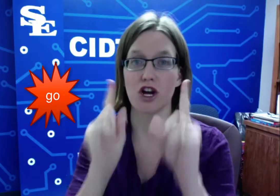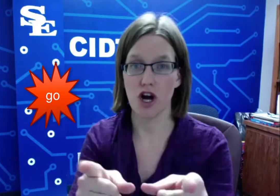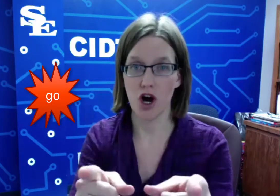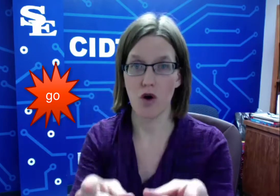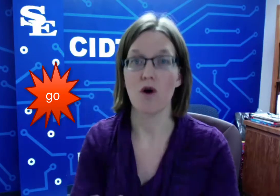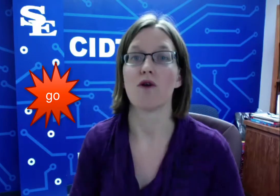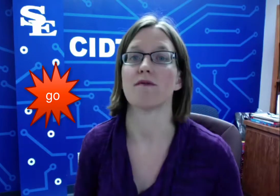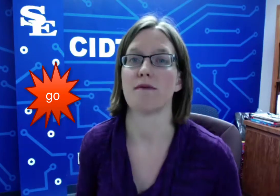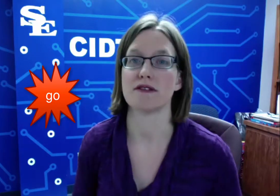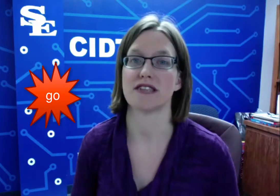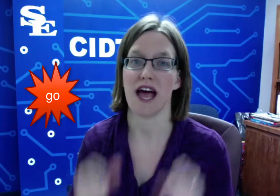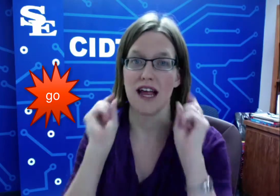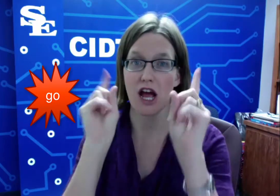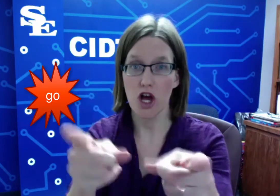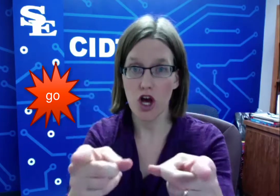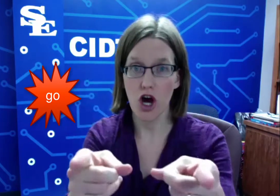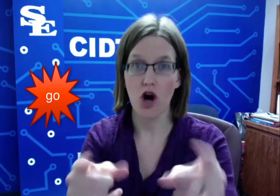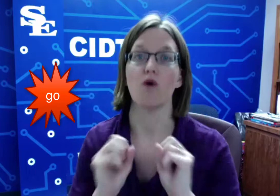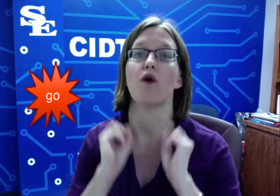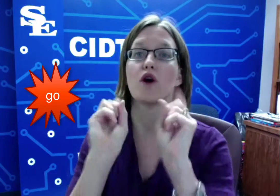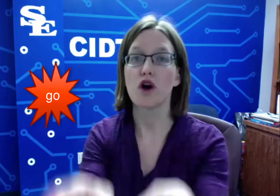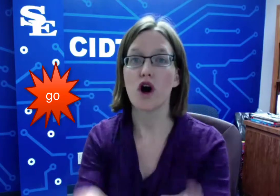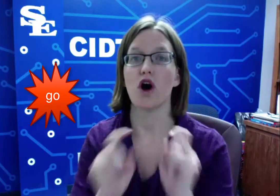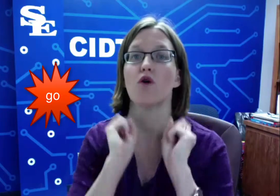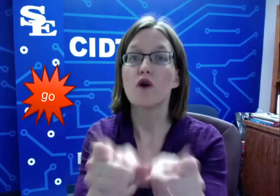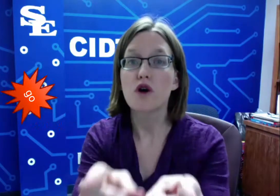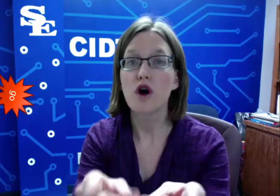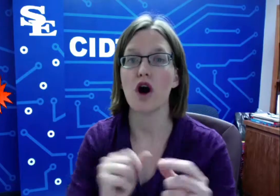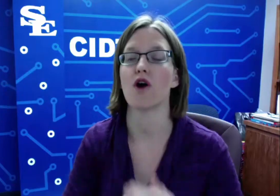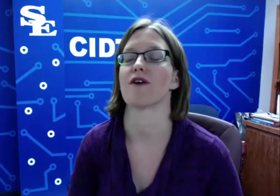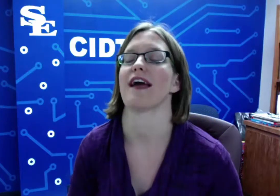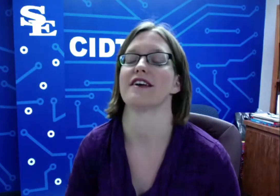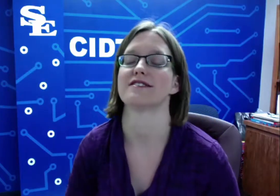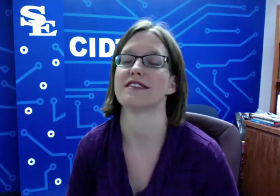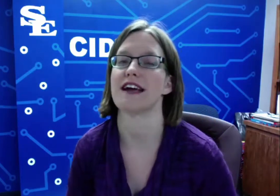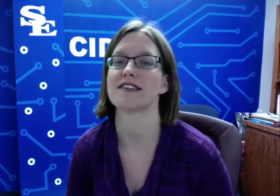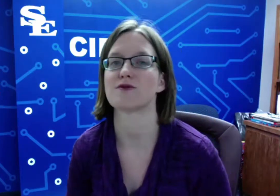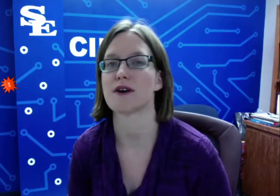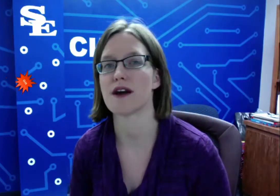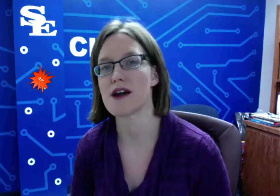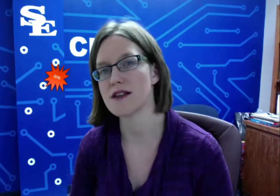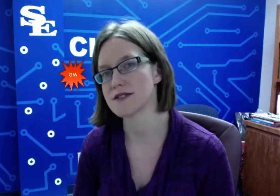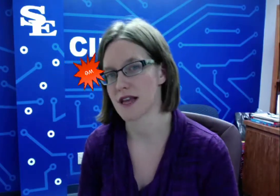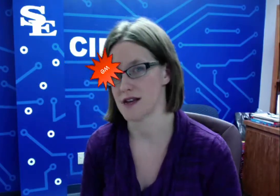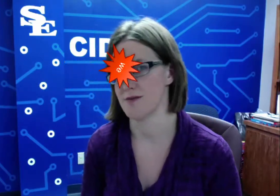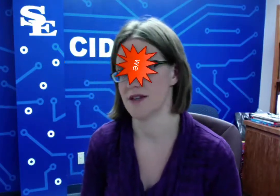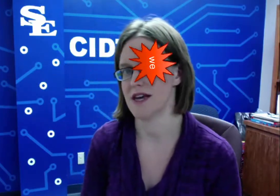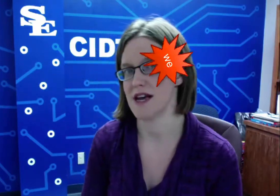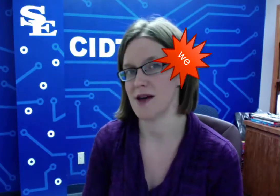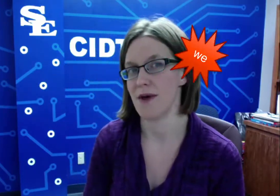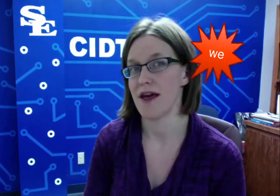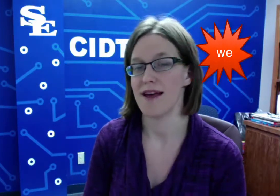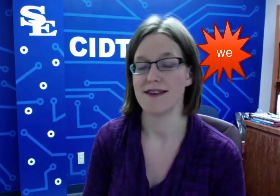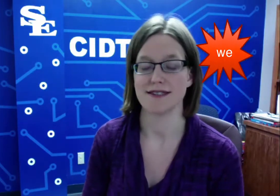Go. Remember the sign? Go. Go. Go. Okay, here's the next word. It's coming up. You see